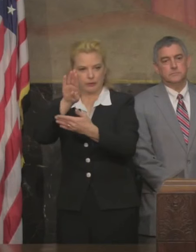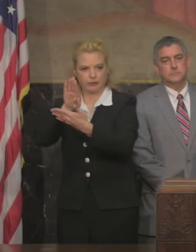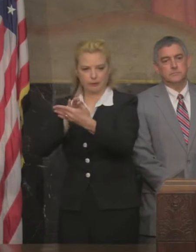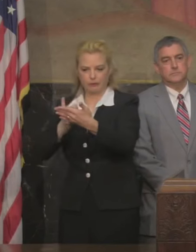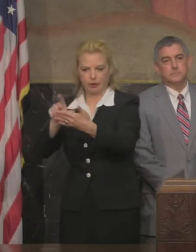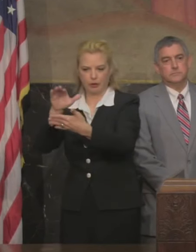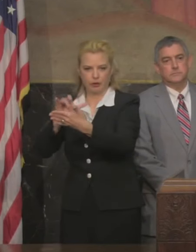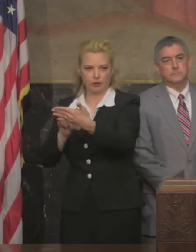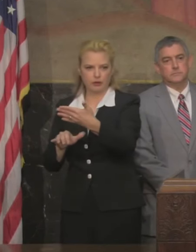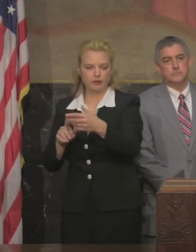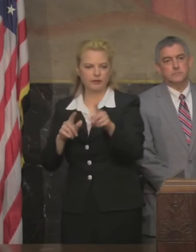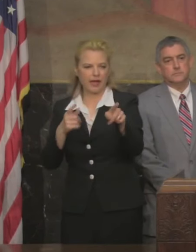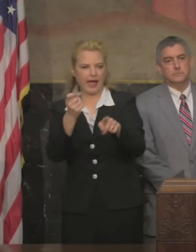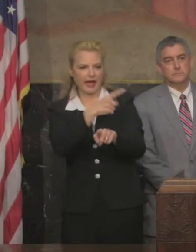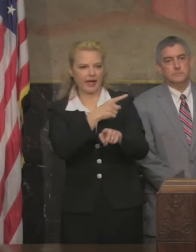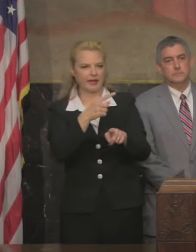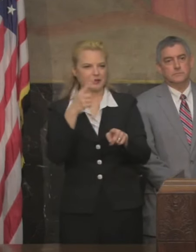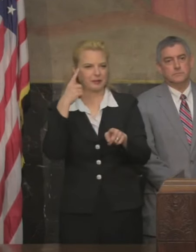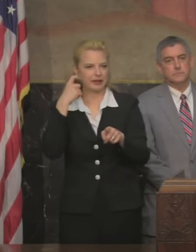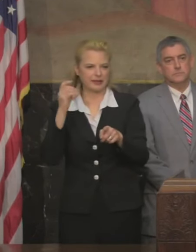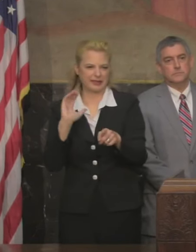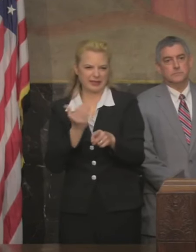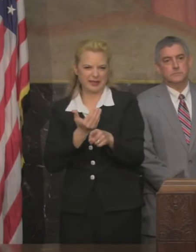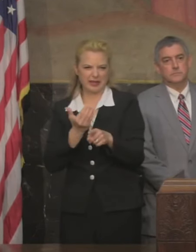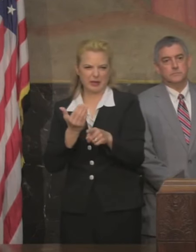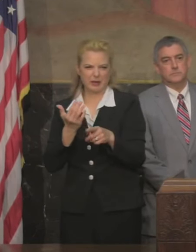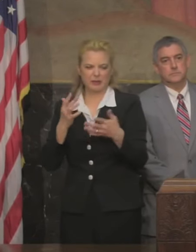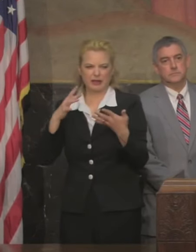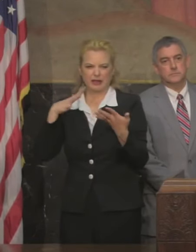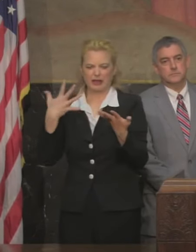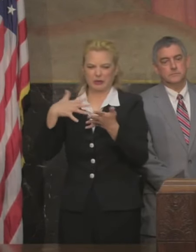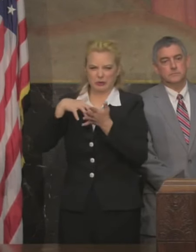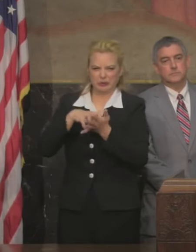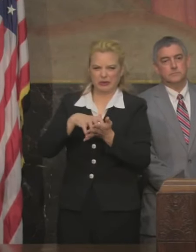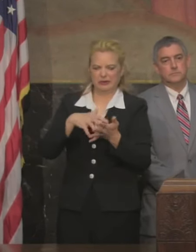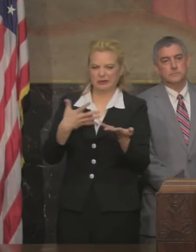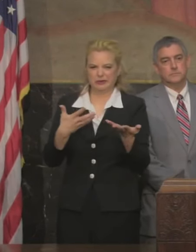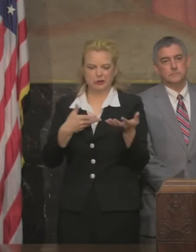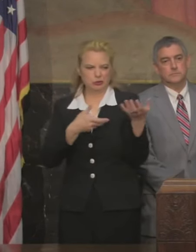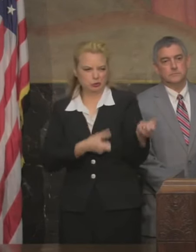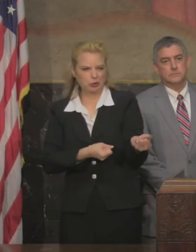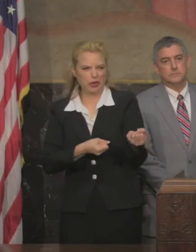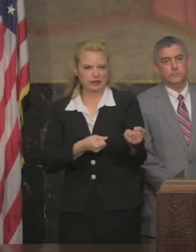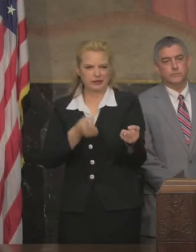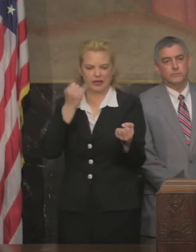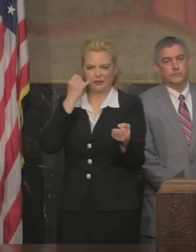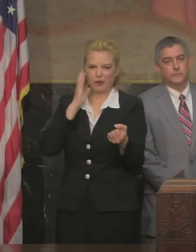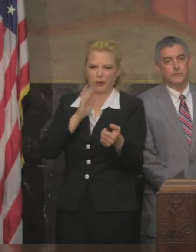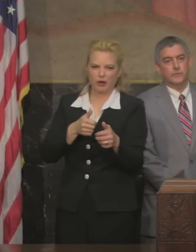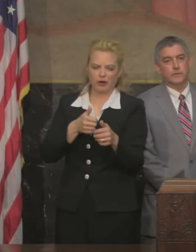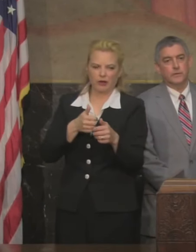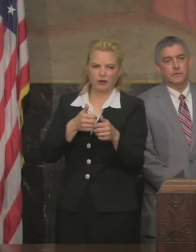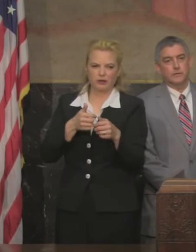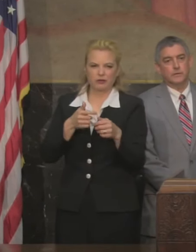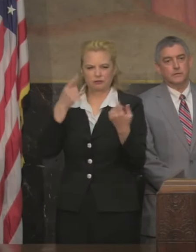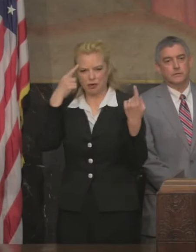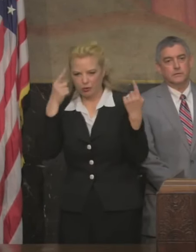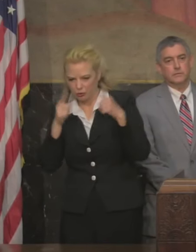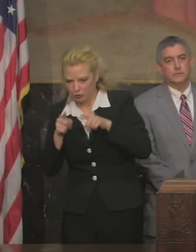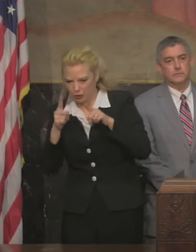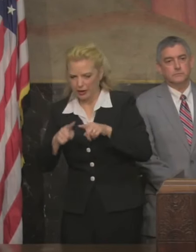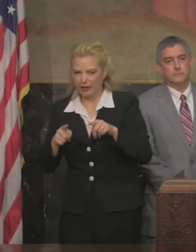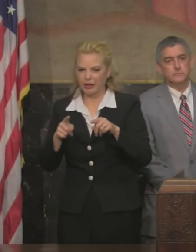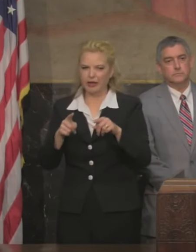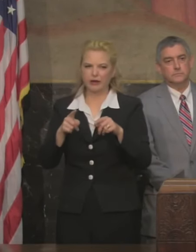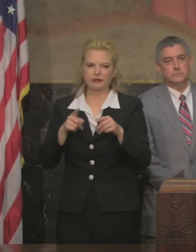I asked because there seems to be a lack of trust among the members, everybody, about whether or not they're gonna follow through on spending money the way